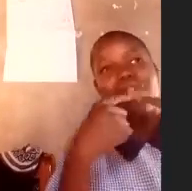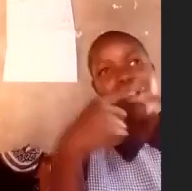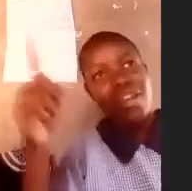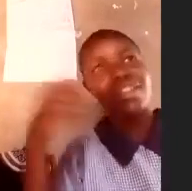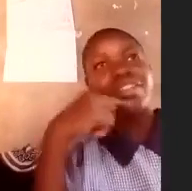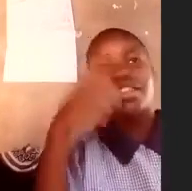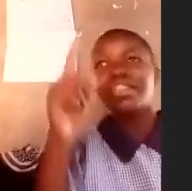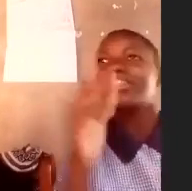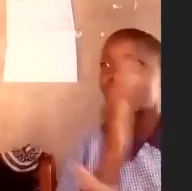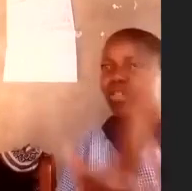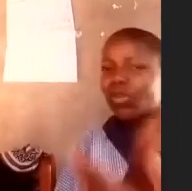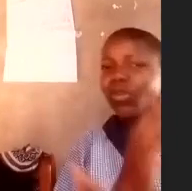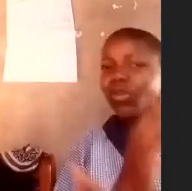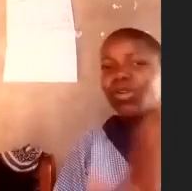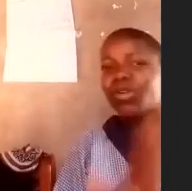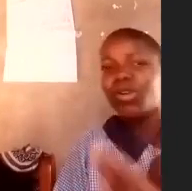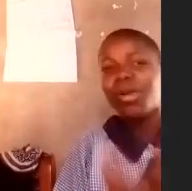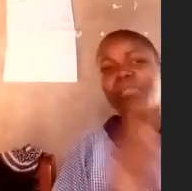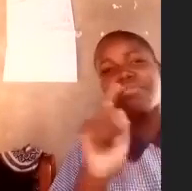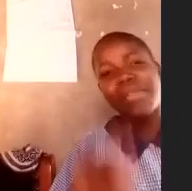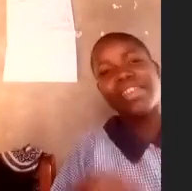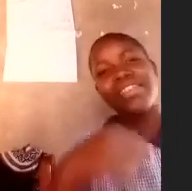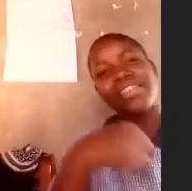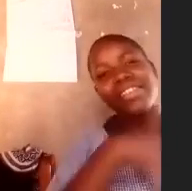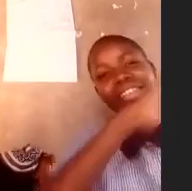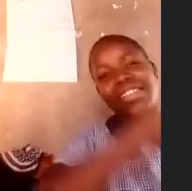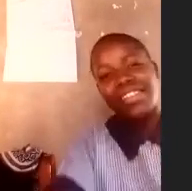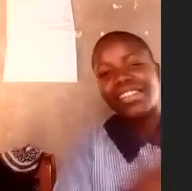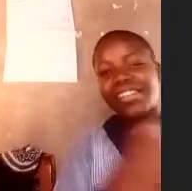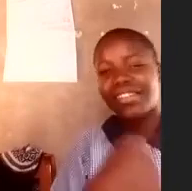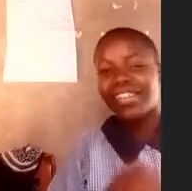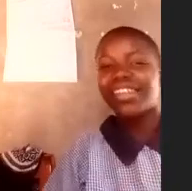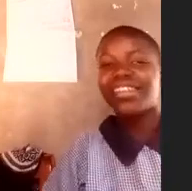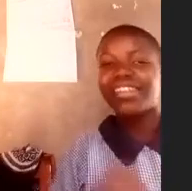talk. The information